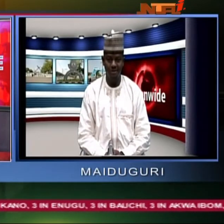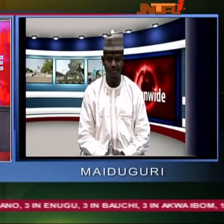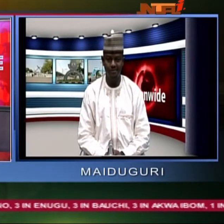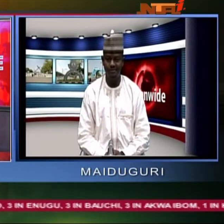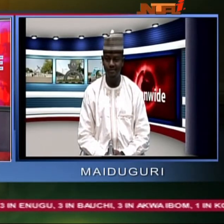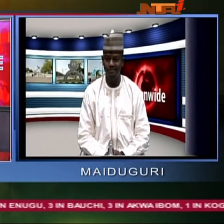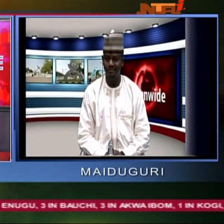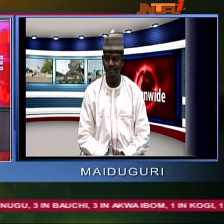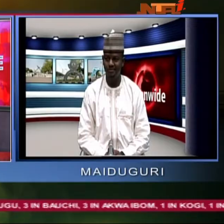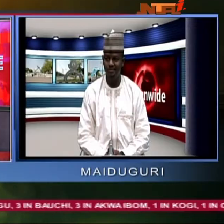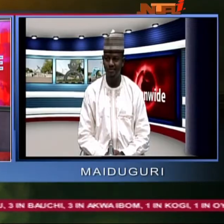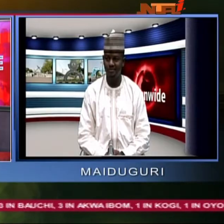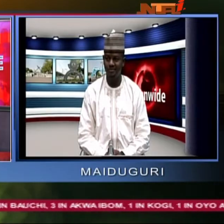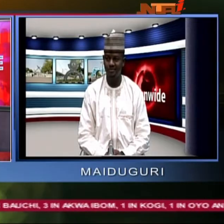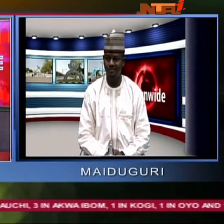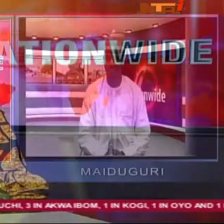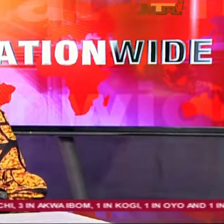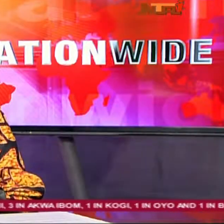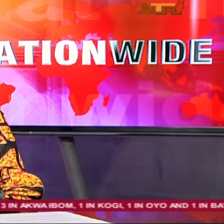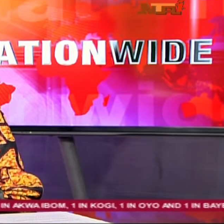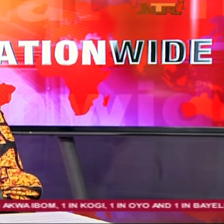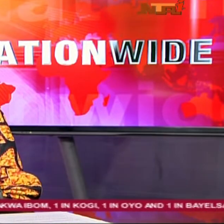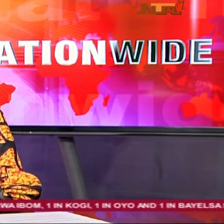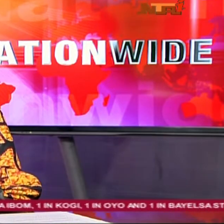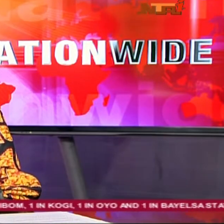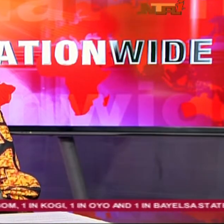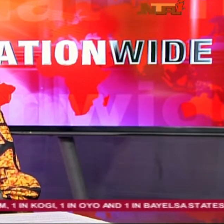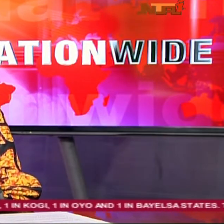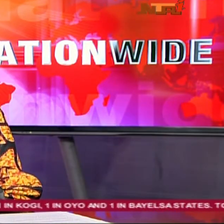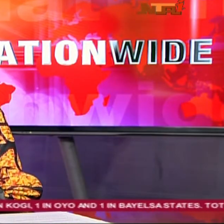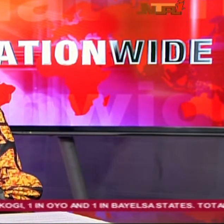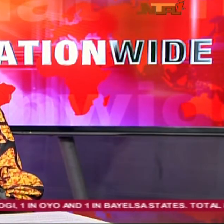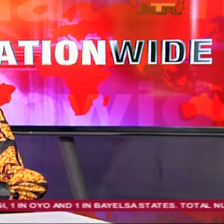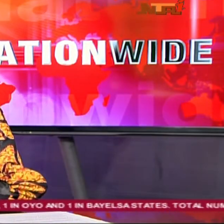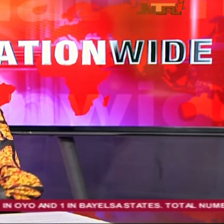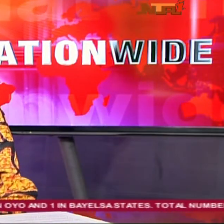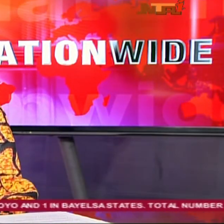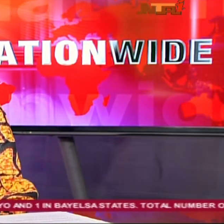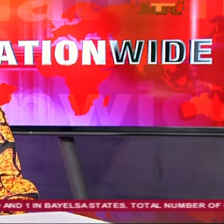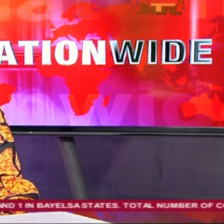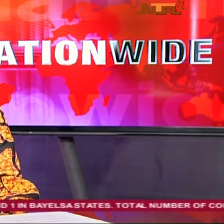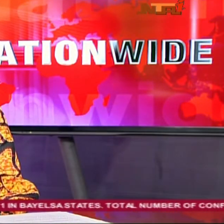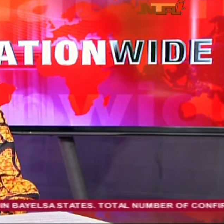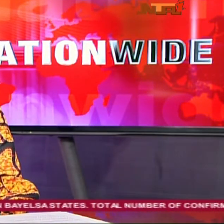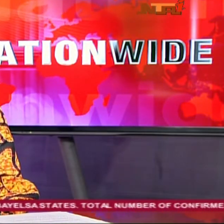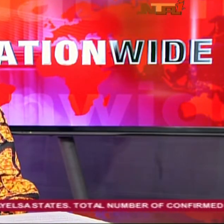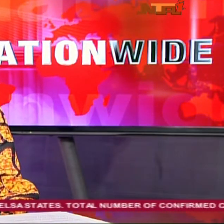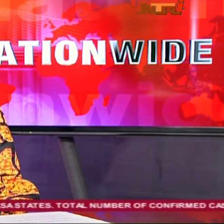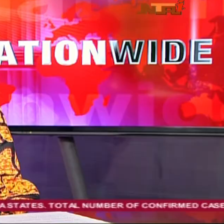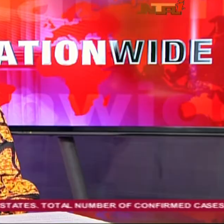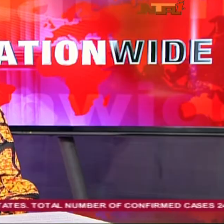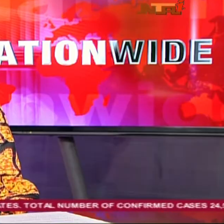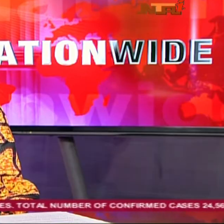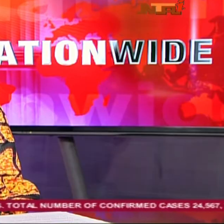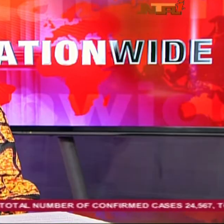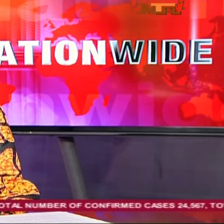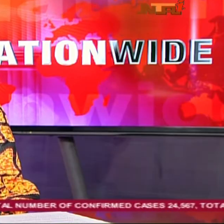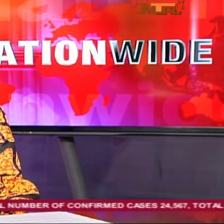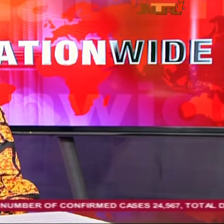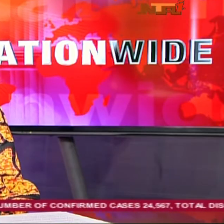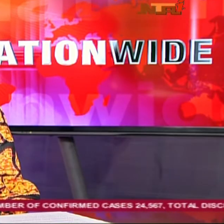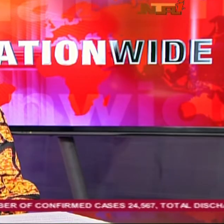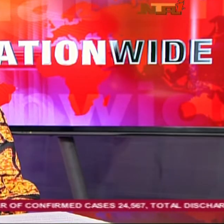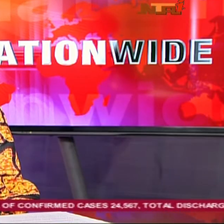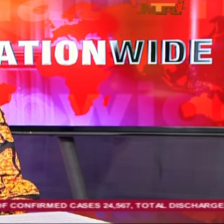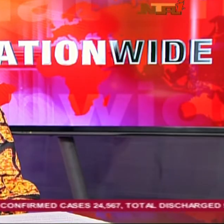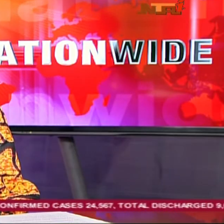Abuja. Thank you, Mohammed. He's young, intelligent, lovable, and very easygoing. He's the